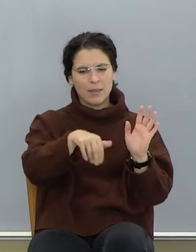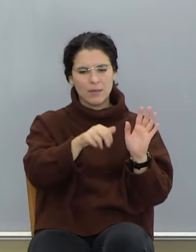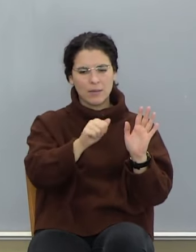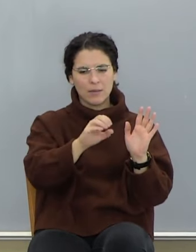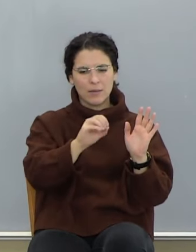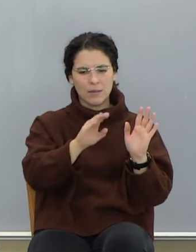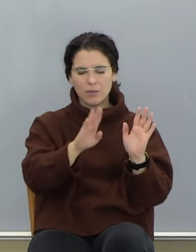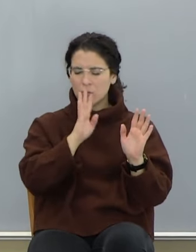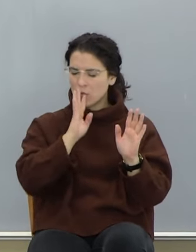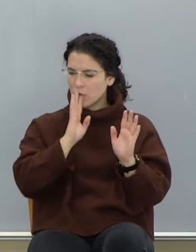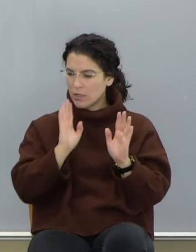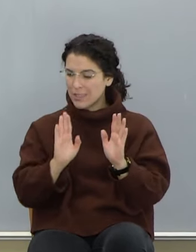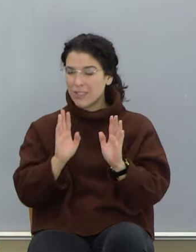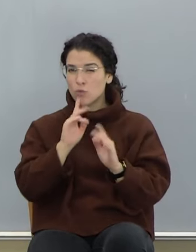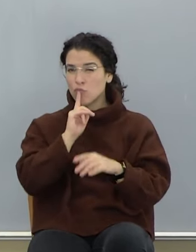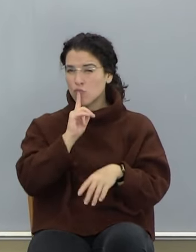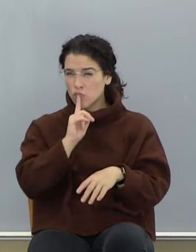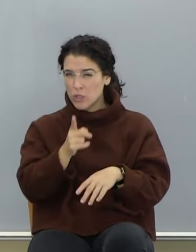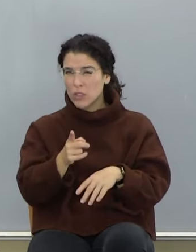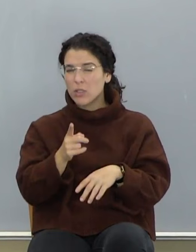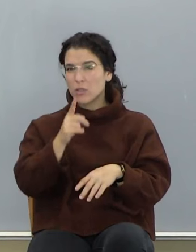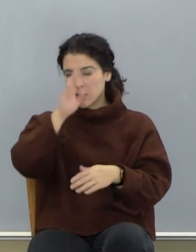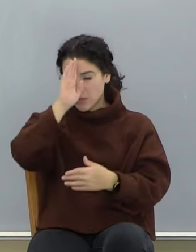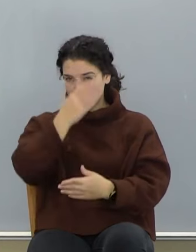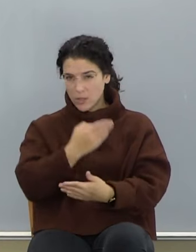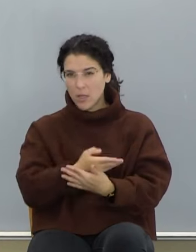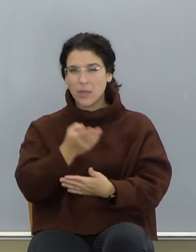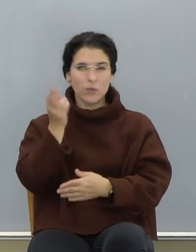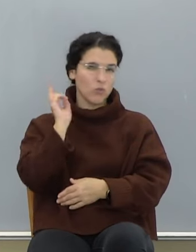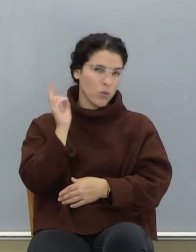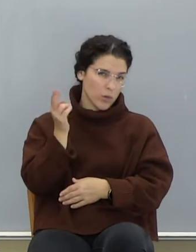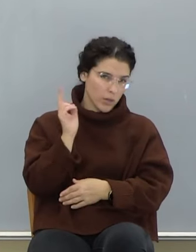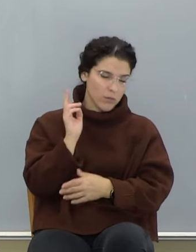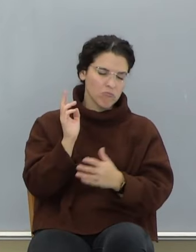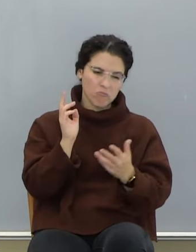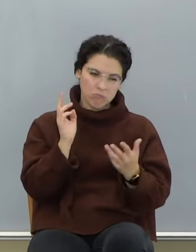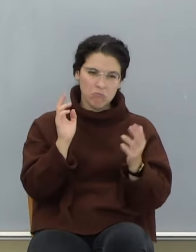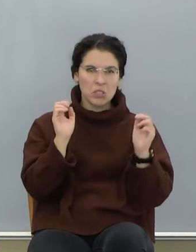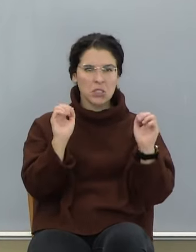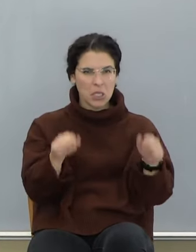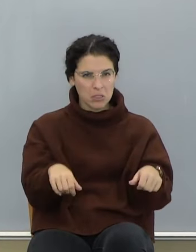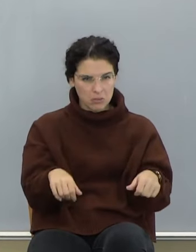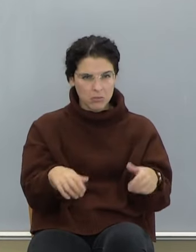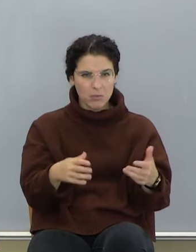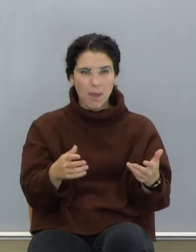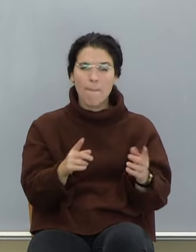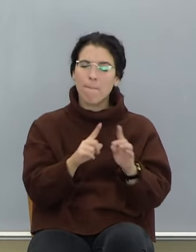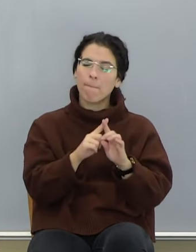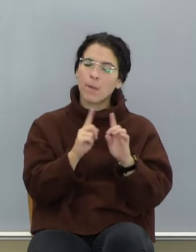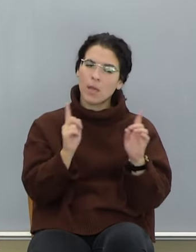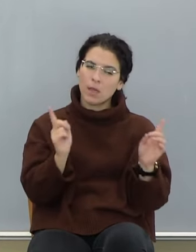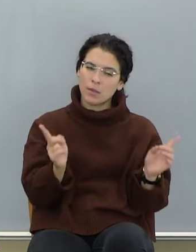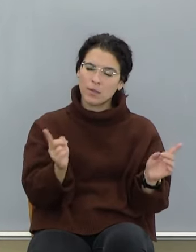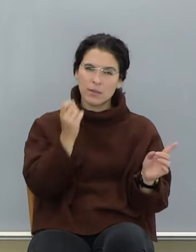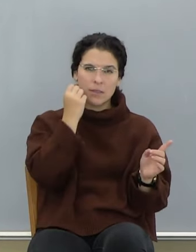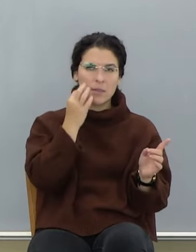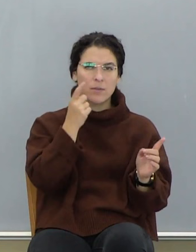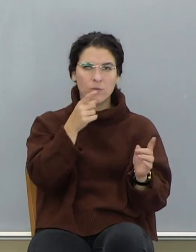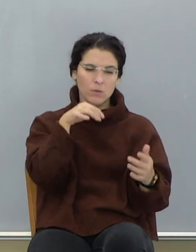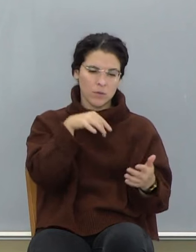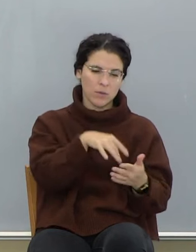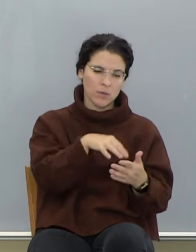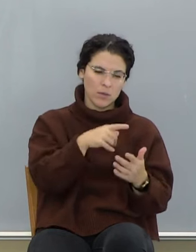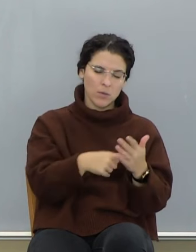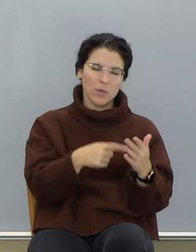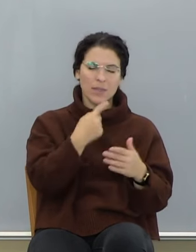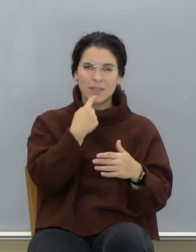to his real-time sons historically? Yeah, but if you study what he